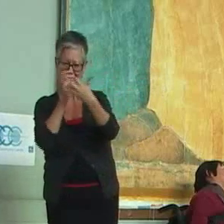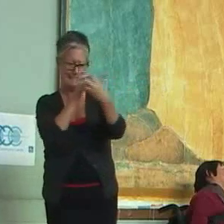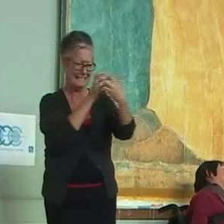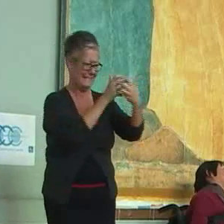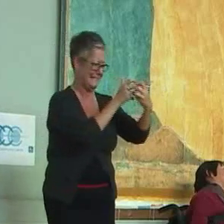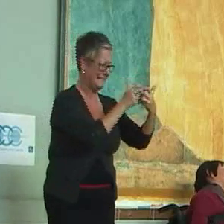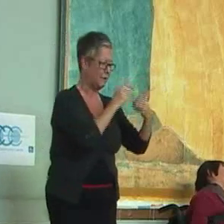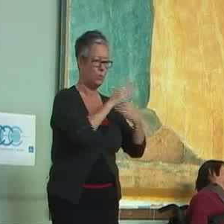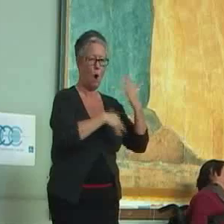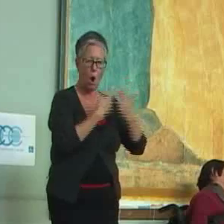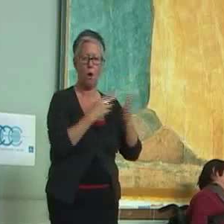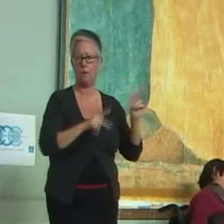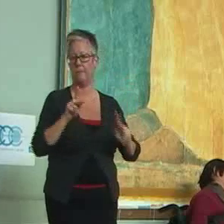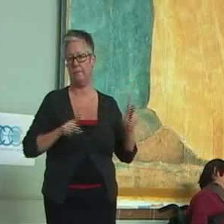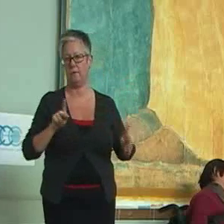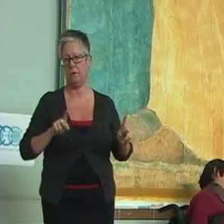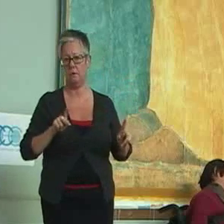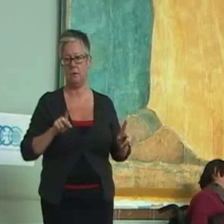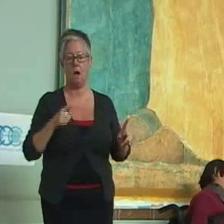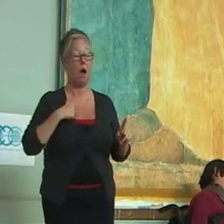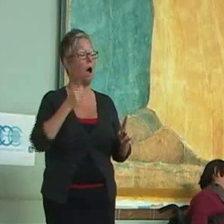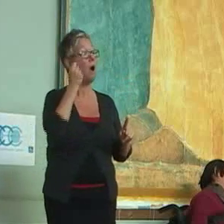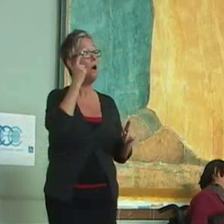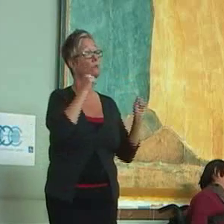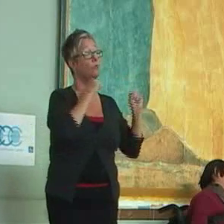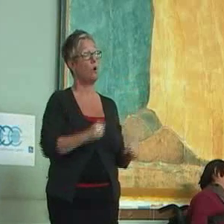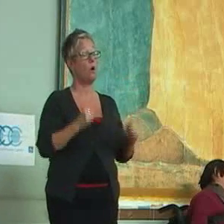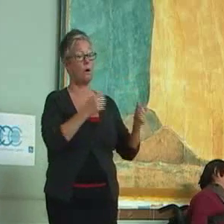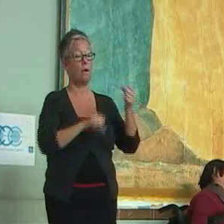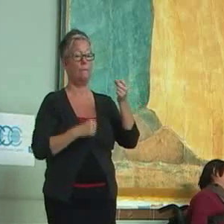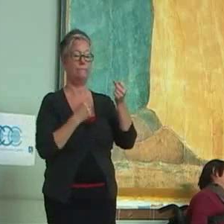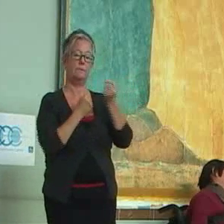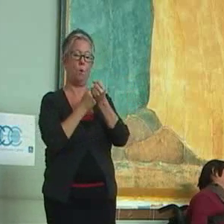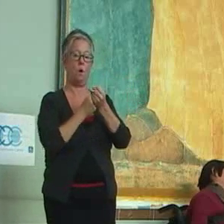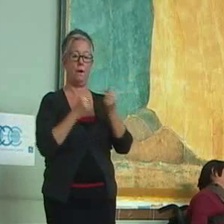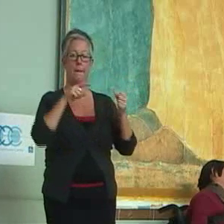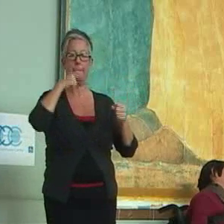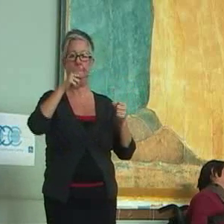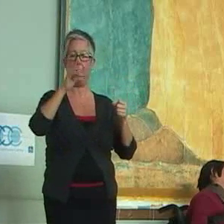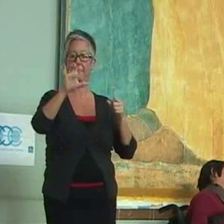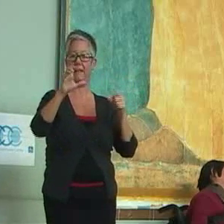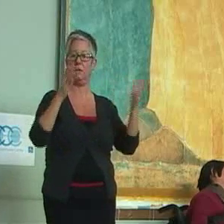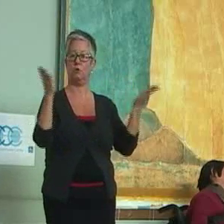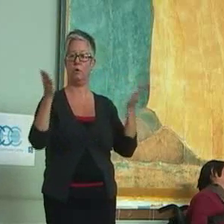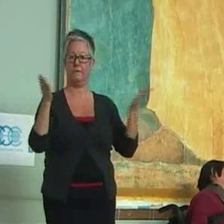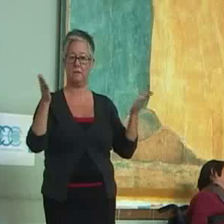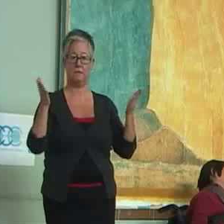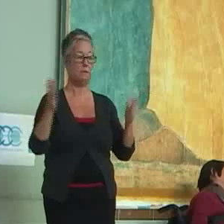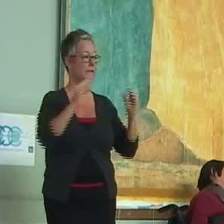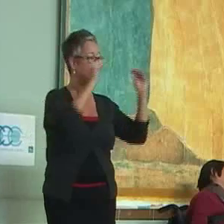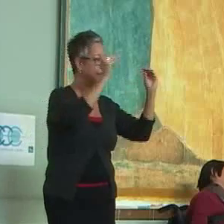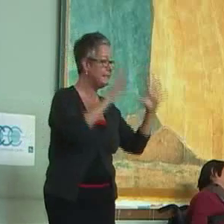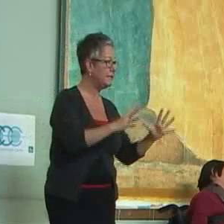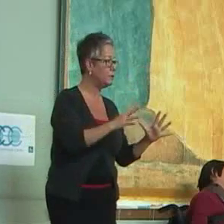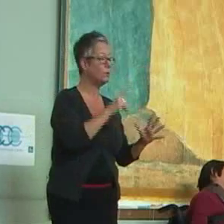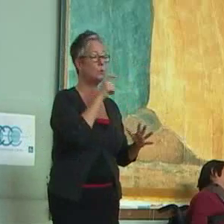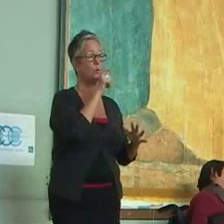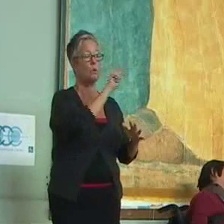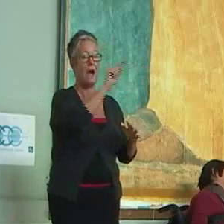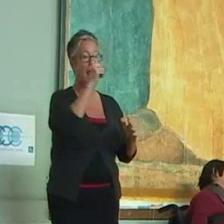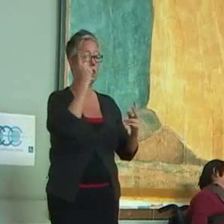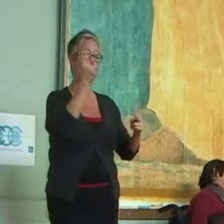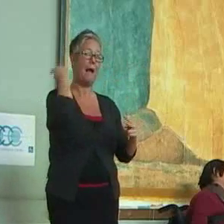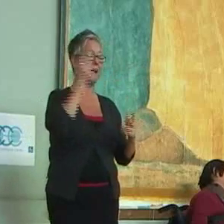know, I am a strong believer in public service, so therefore I'm grateful to teachers, you know, who taught me English, and